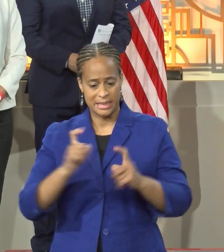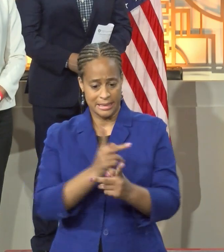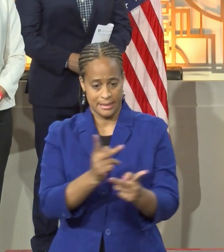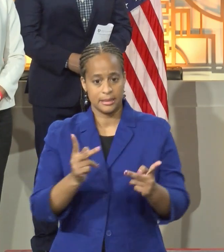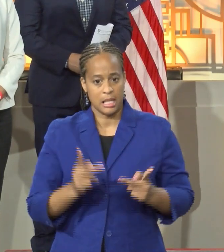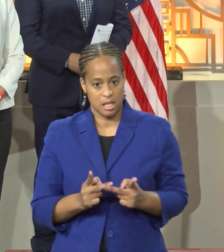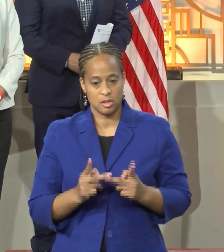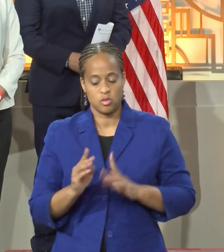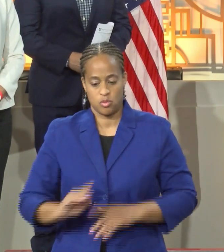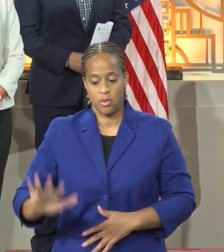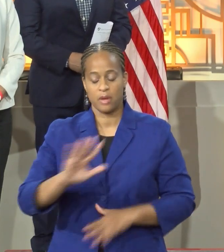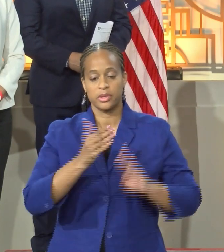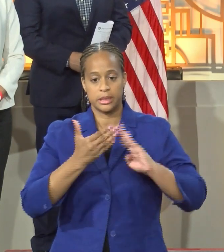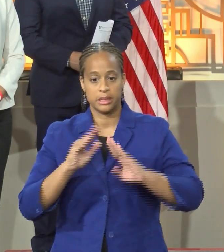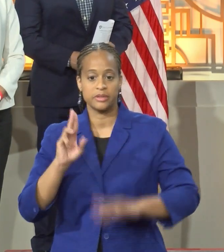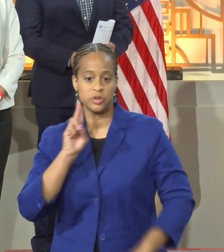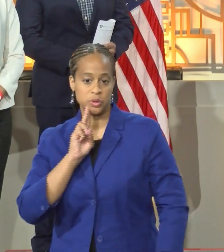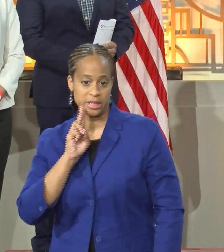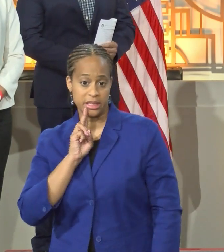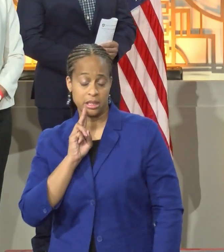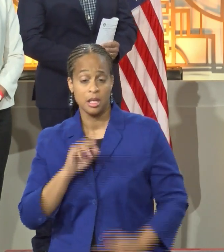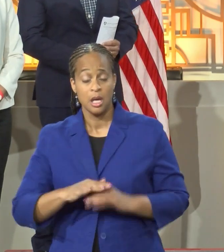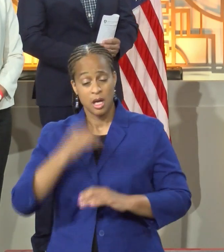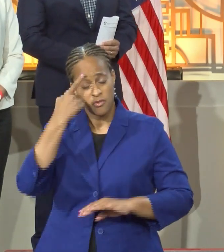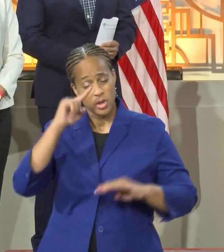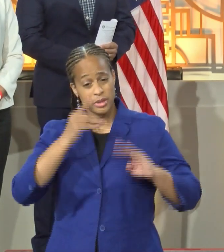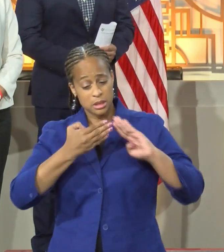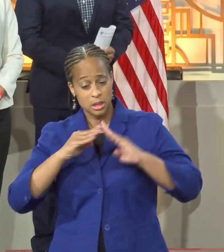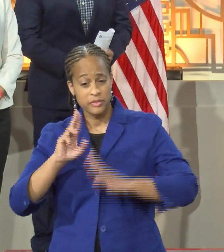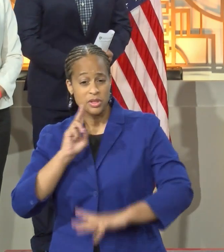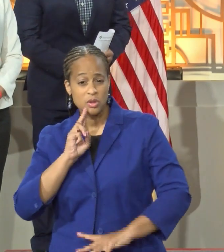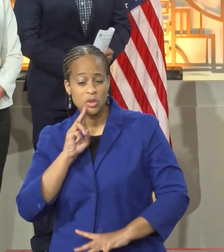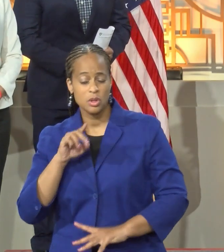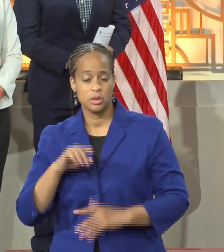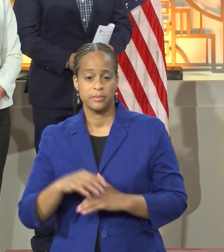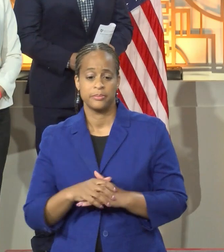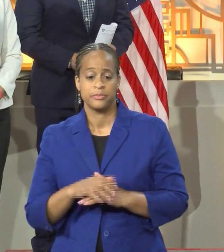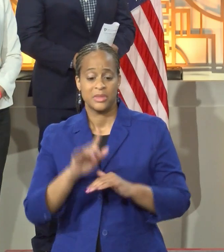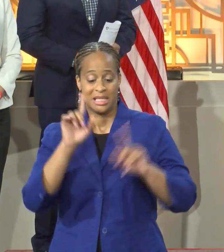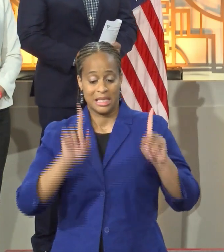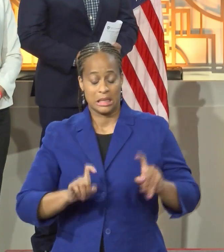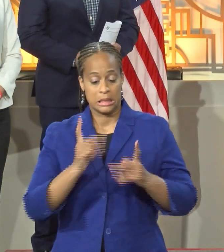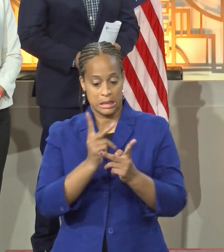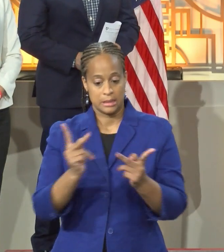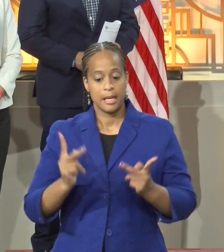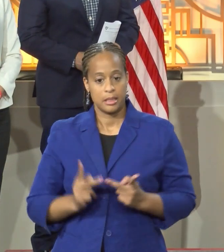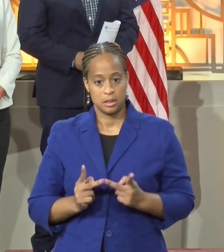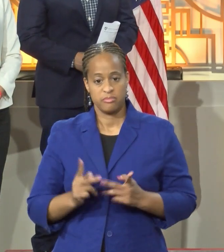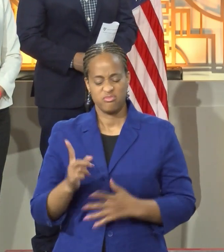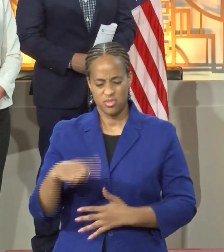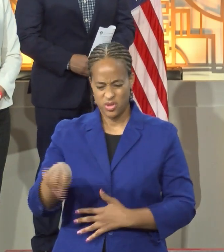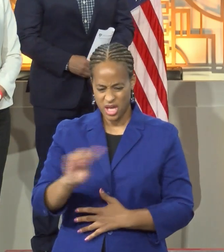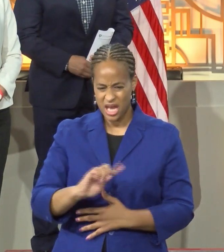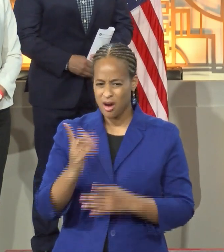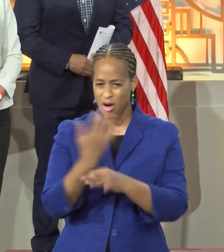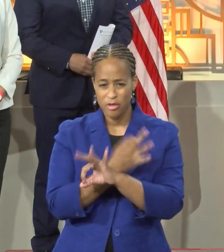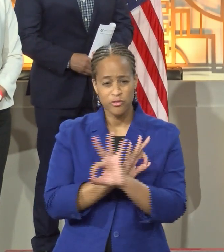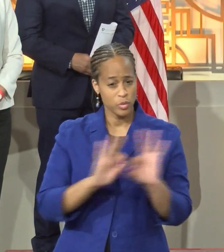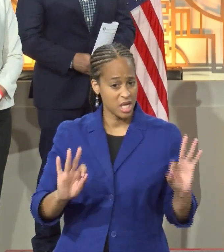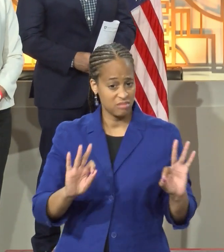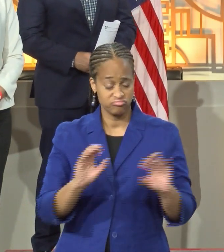sites throughout the city of Houston. And for the city of Houston, with regards to the city of Houston testing sites, those sites are